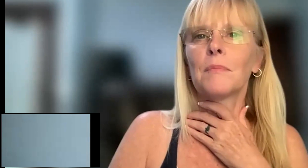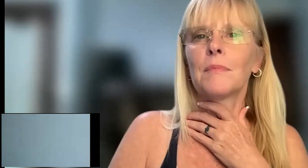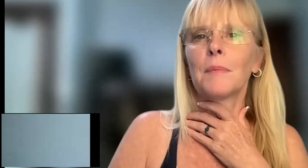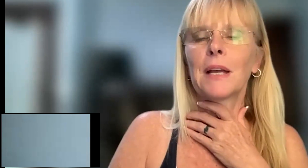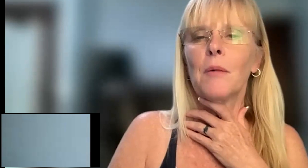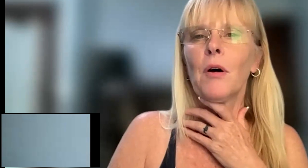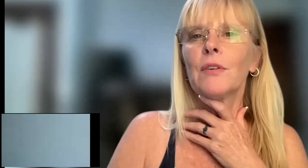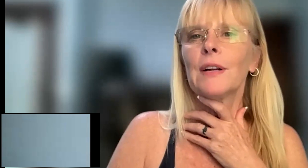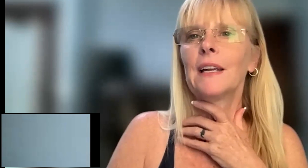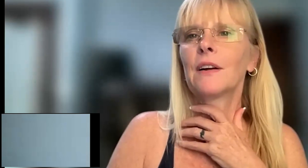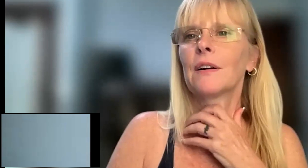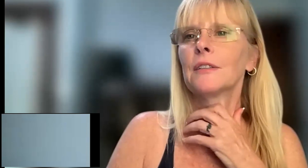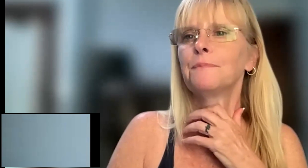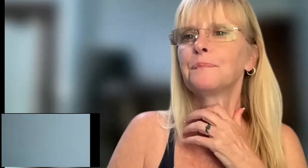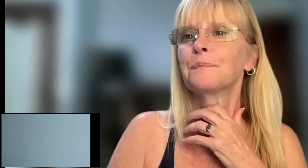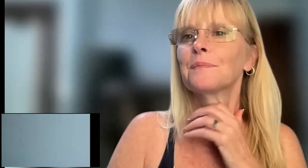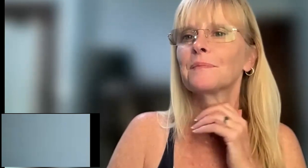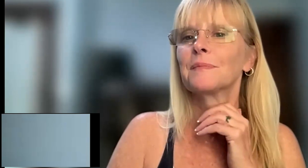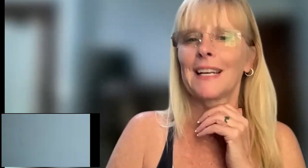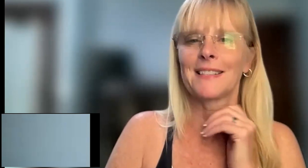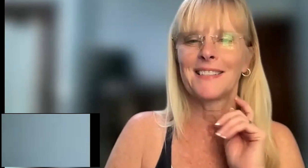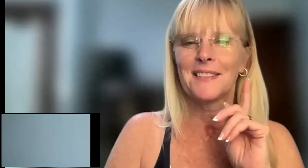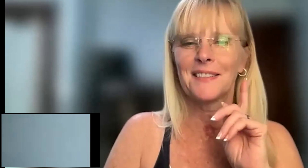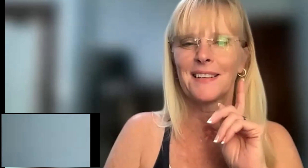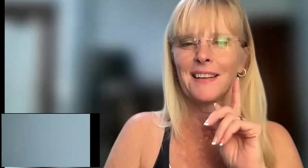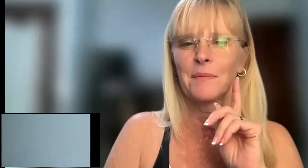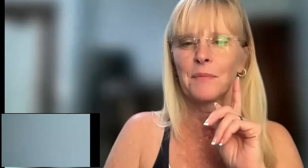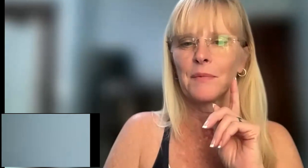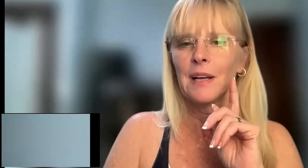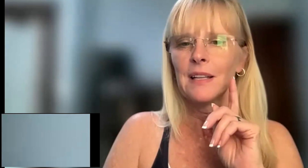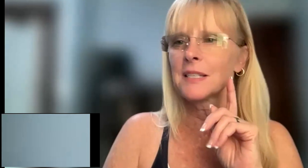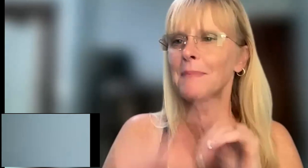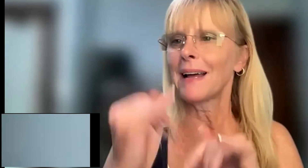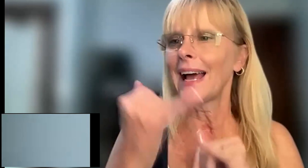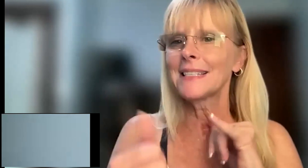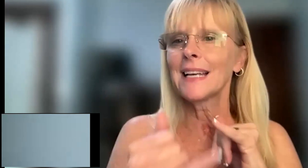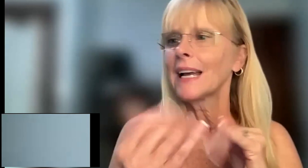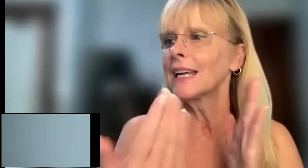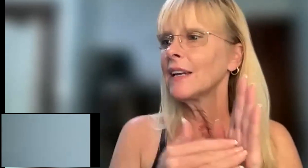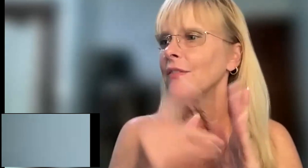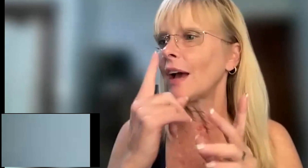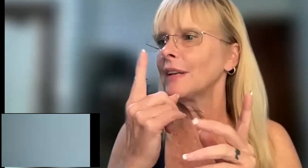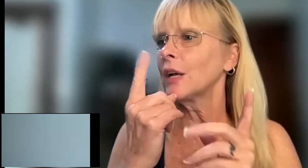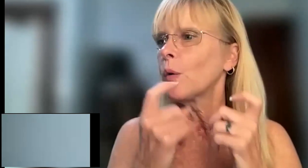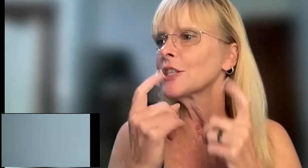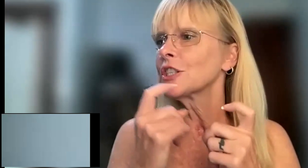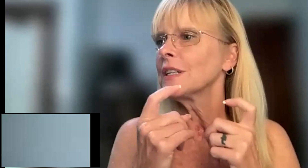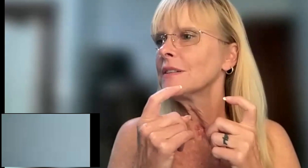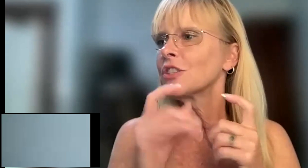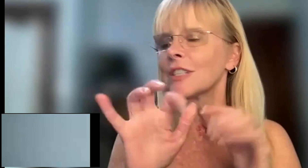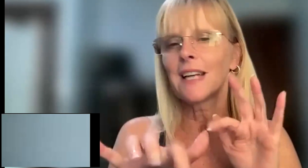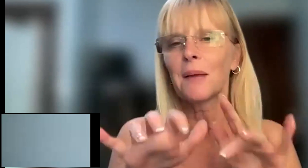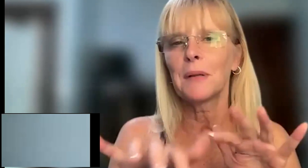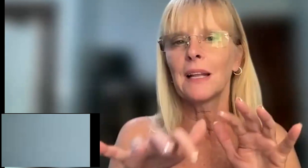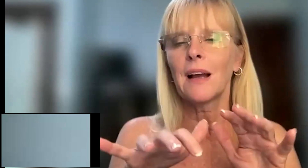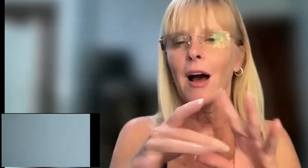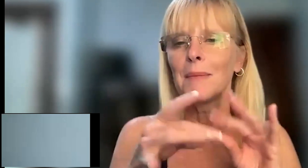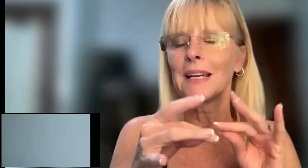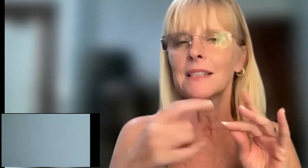Let me come over here. Yes. This is my last thing. Again, if you have any questions, just type it in the comments. I'm